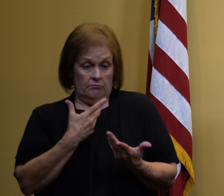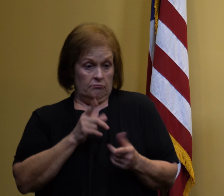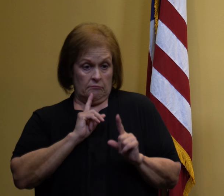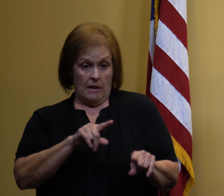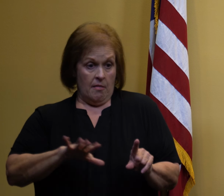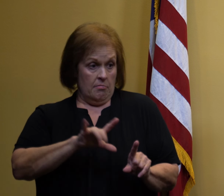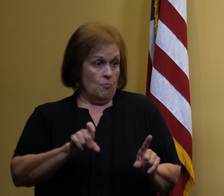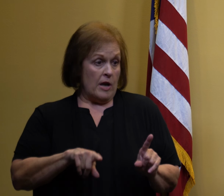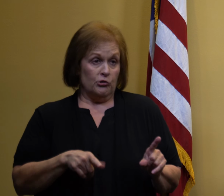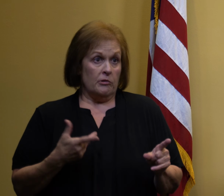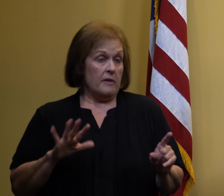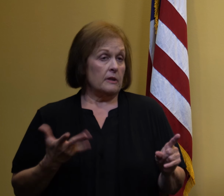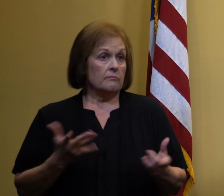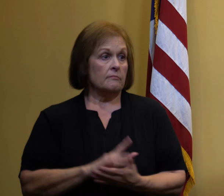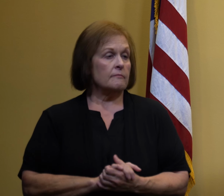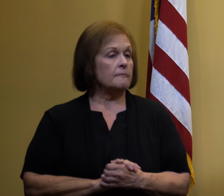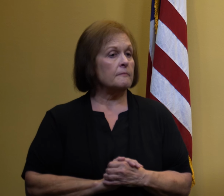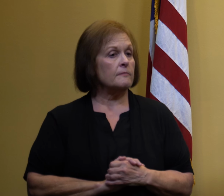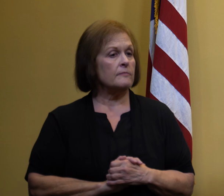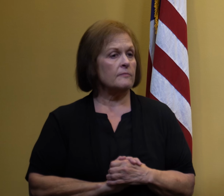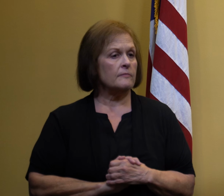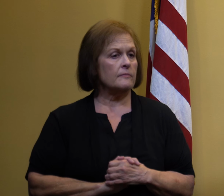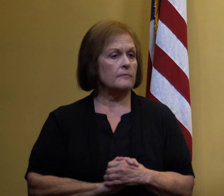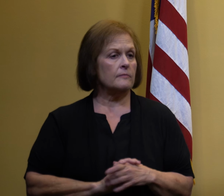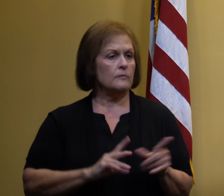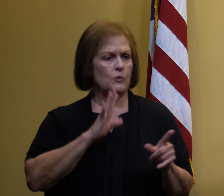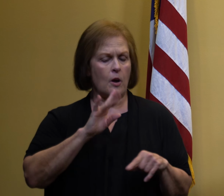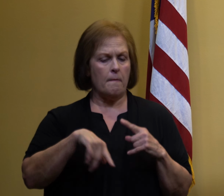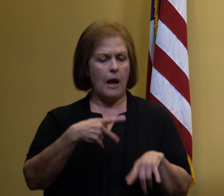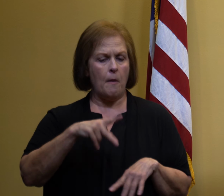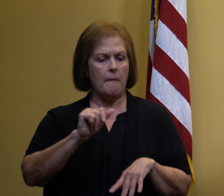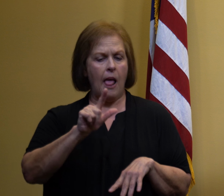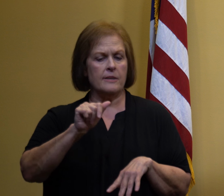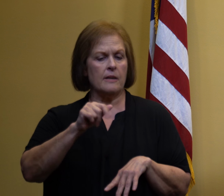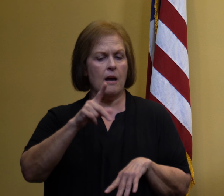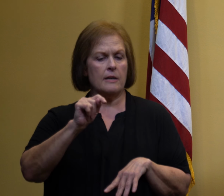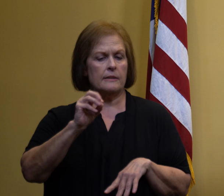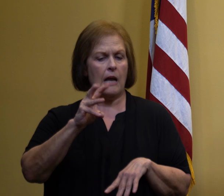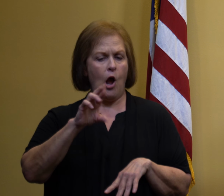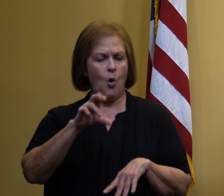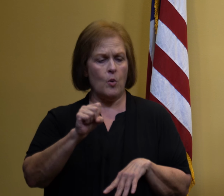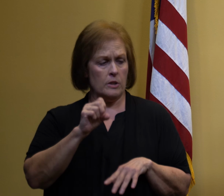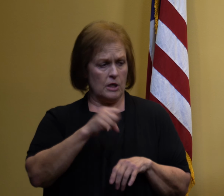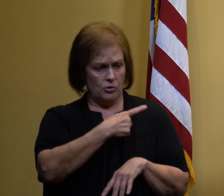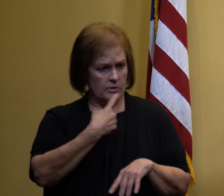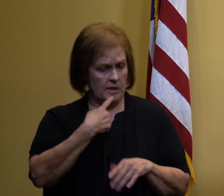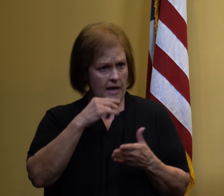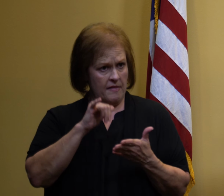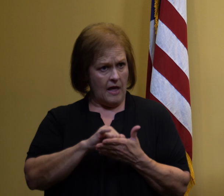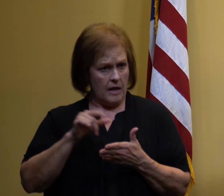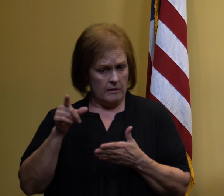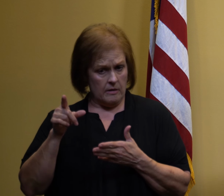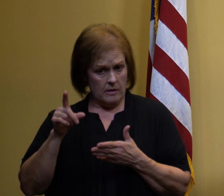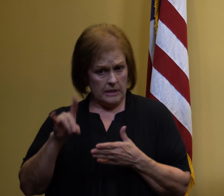and that's it. Fox 8. On the topic of Plaza Tower, can you say whether or not the city has resumed